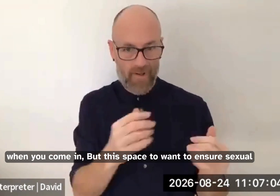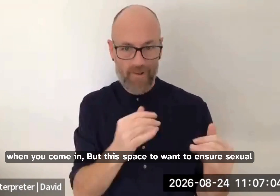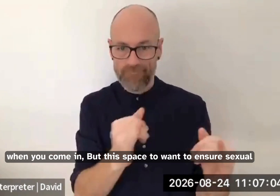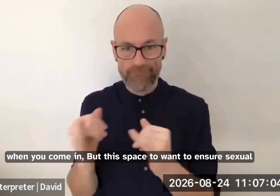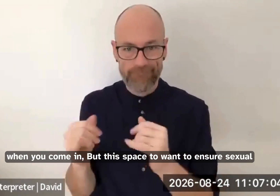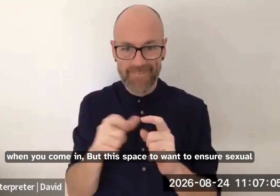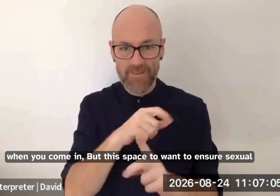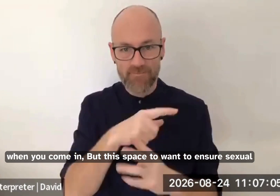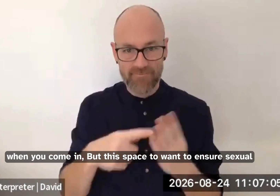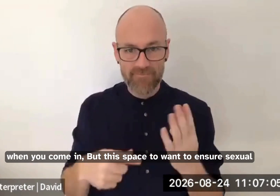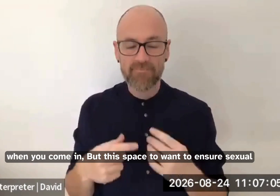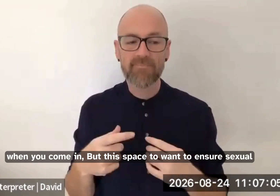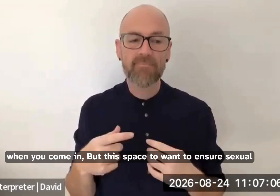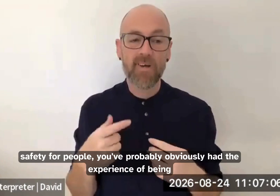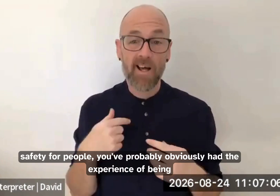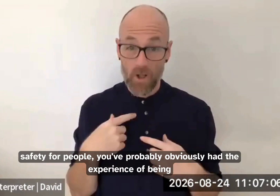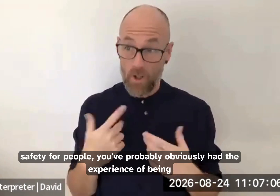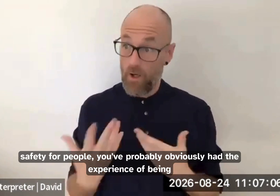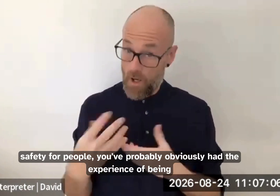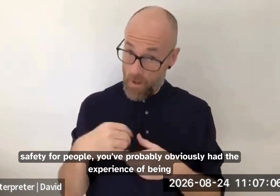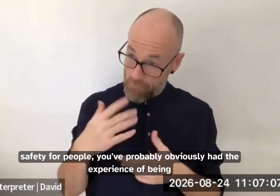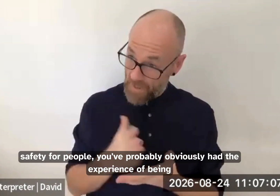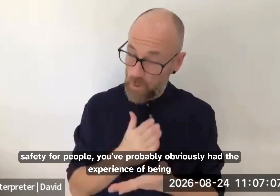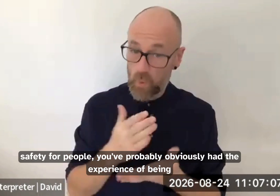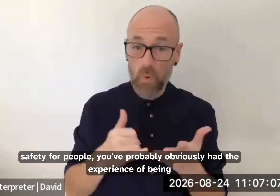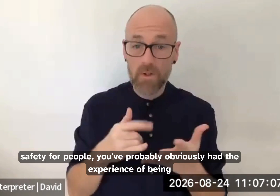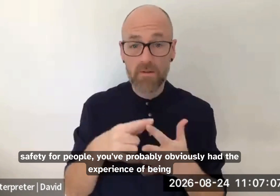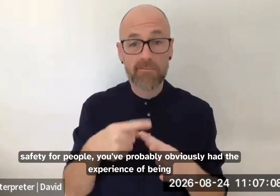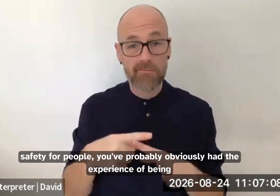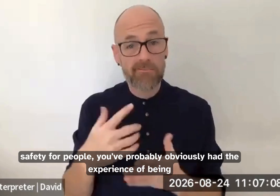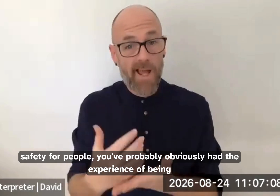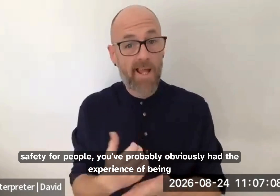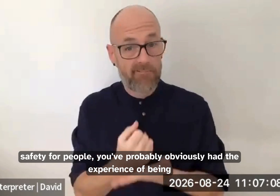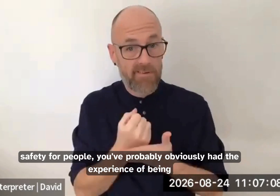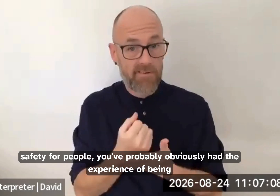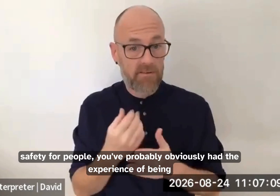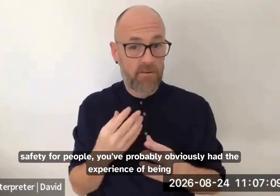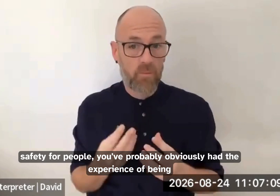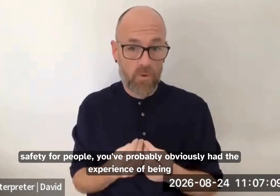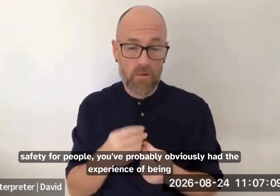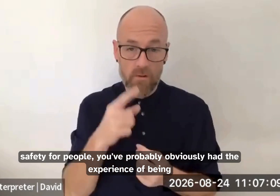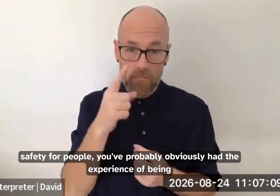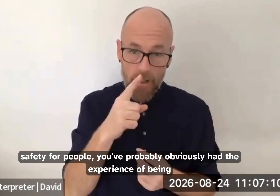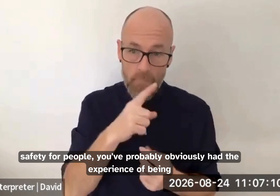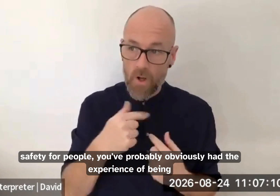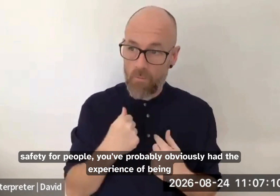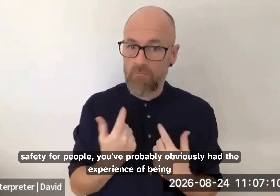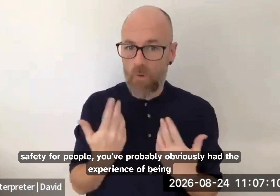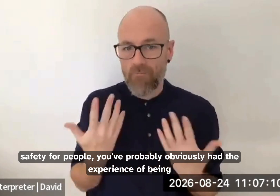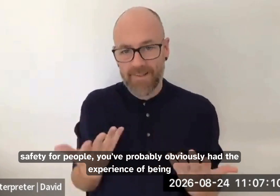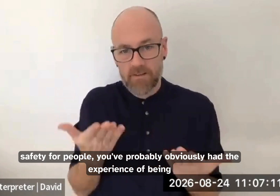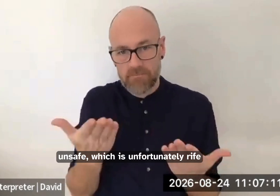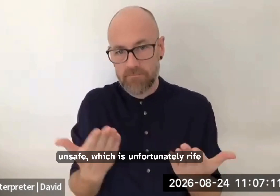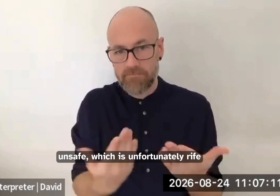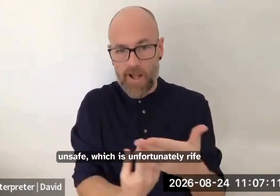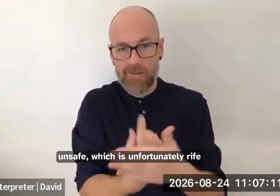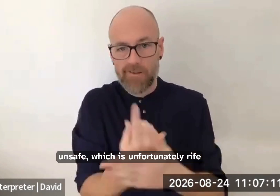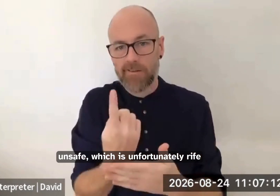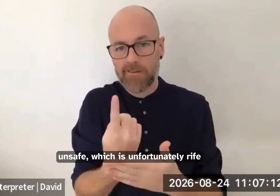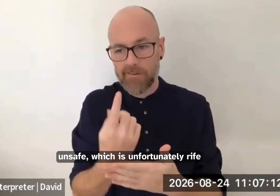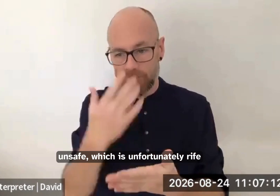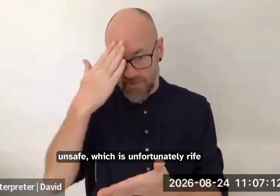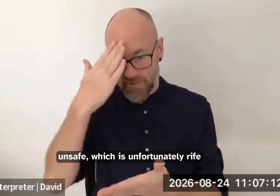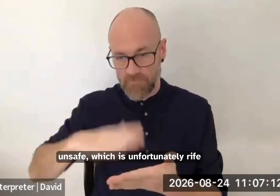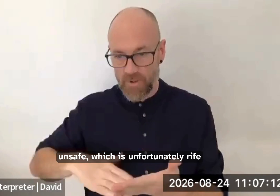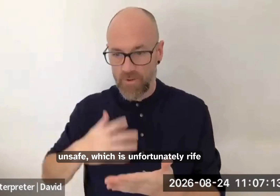come into this space to want to ensure sexual safety for people, you probably obviously had the experience of being